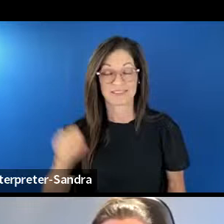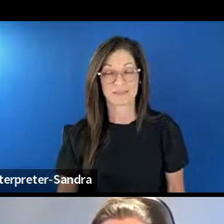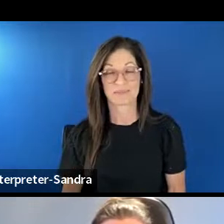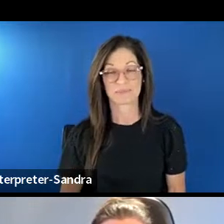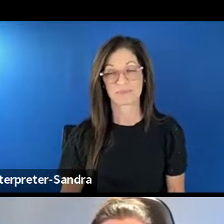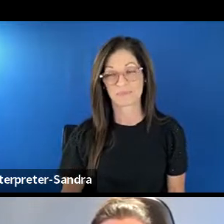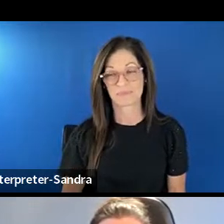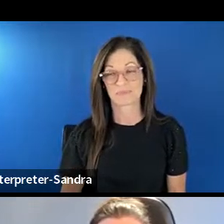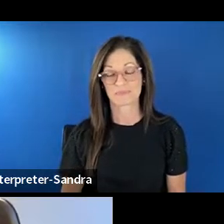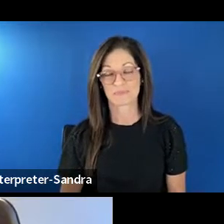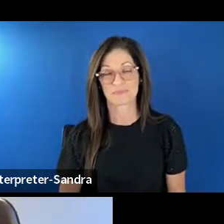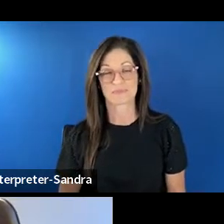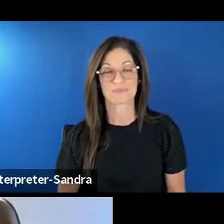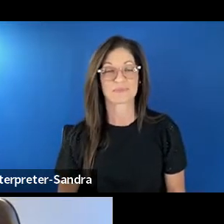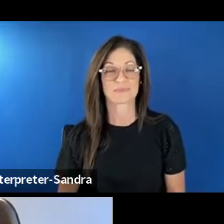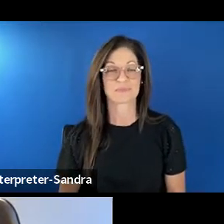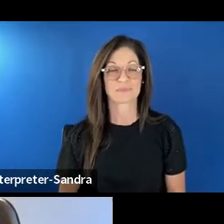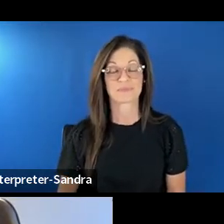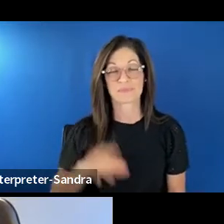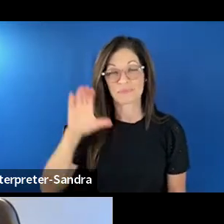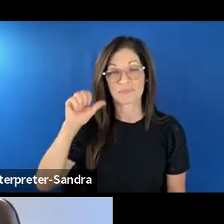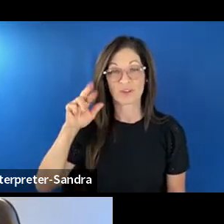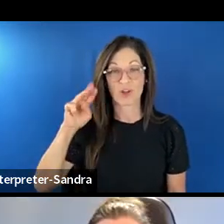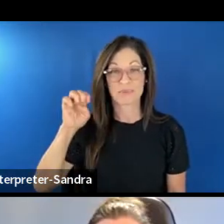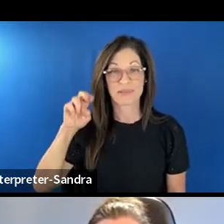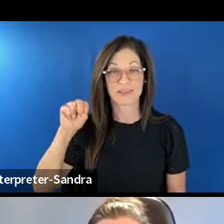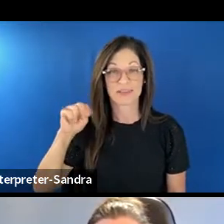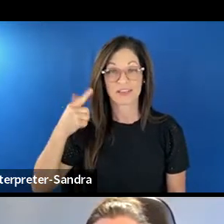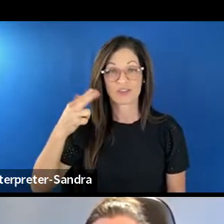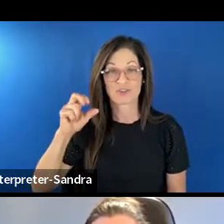Here. Carmen Greensmith?